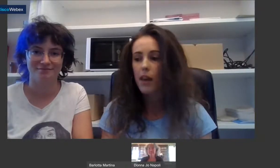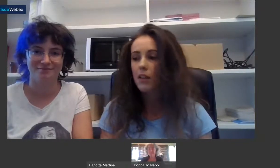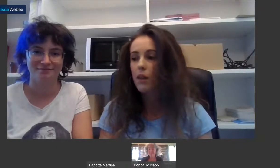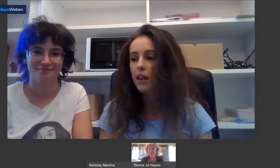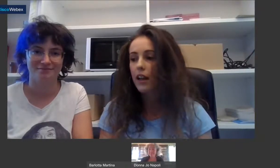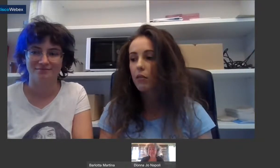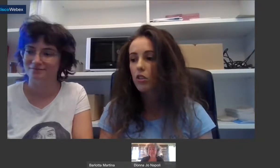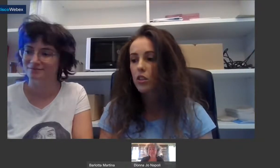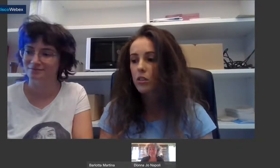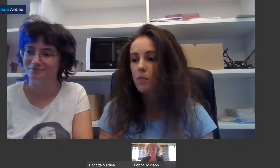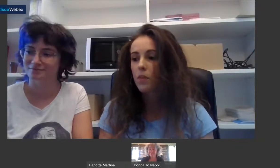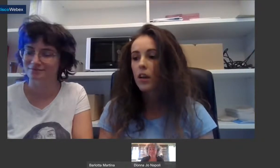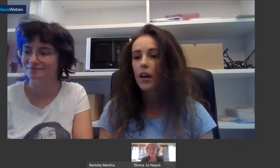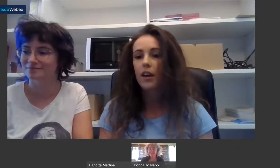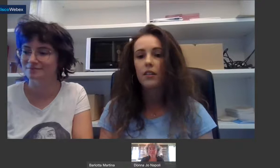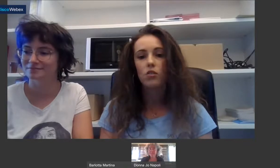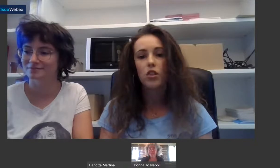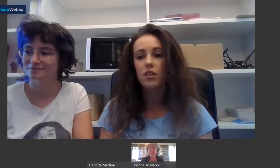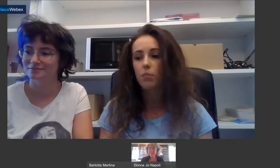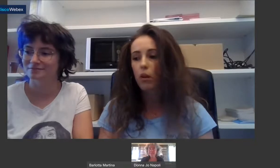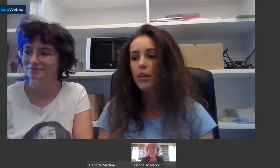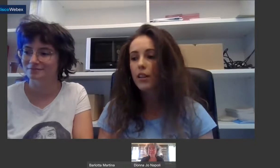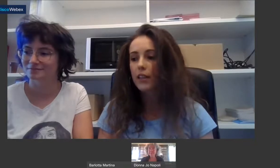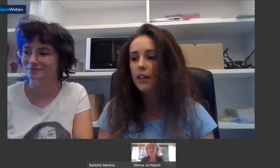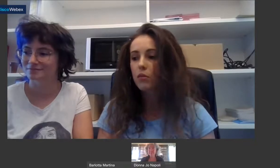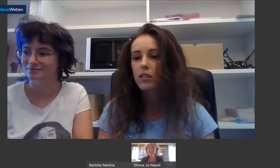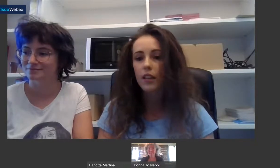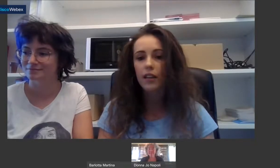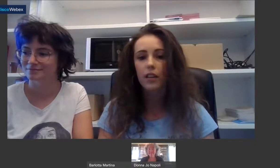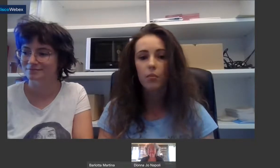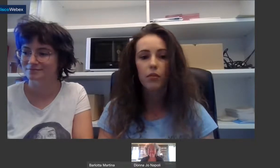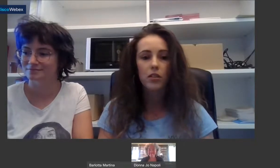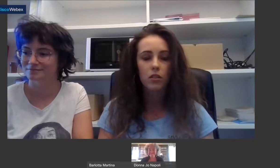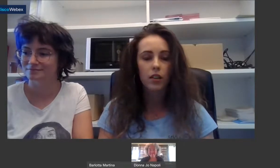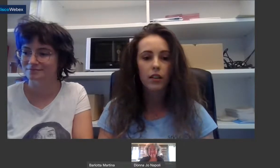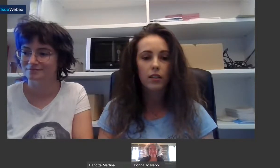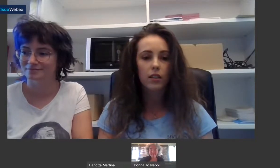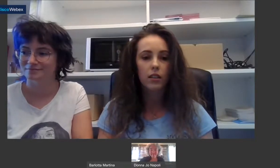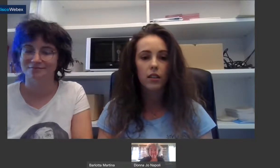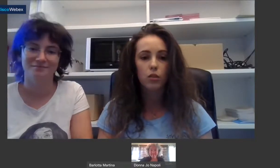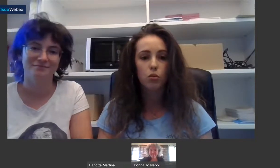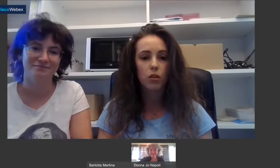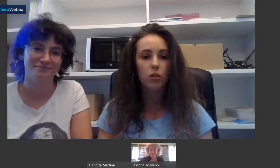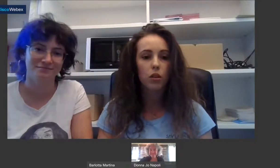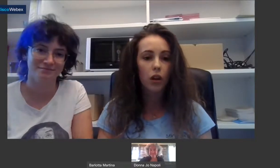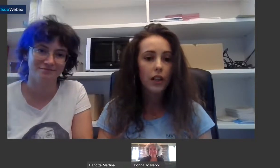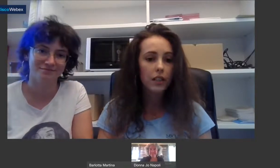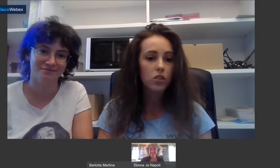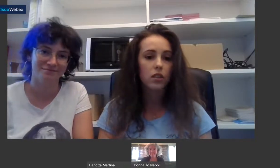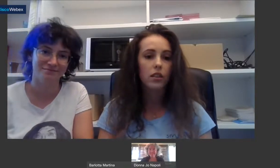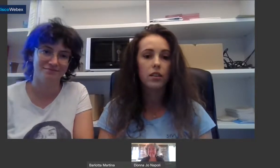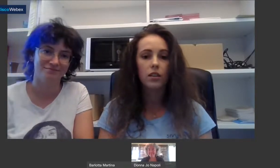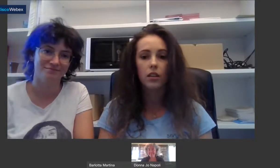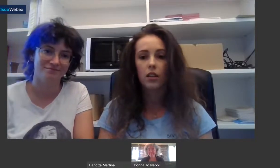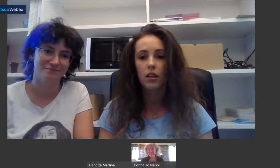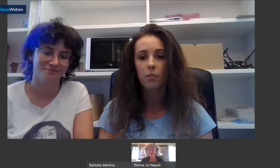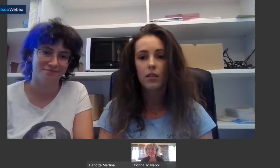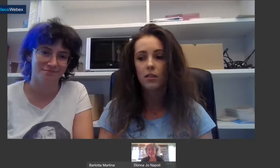many languages. And she's a prominent linguist and a professor at the Swarthmore College in